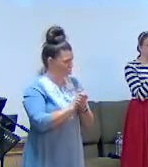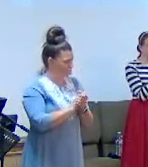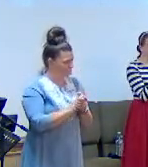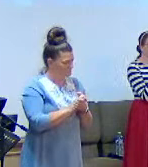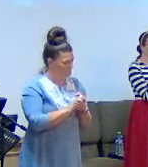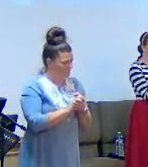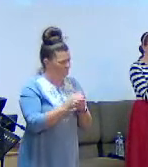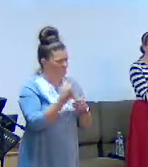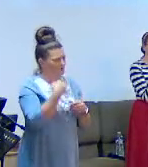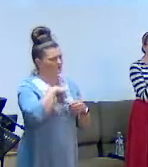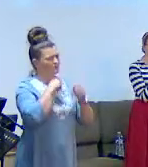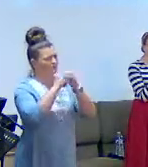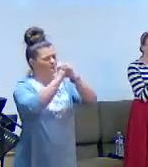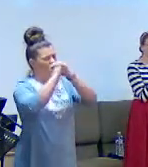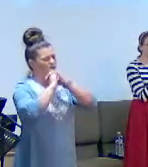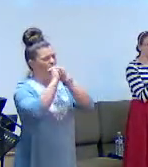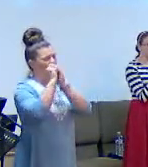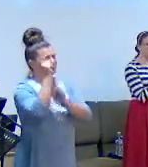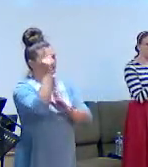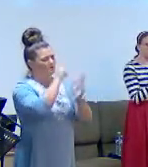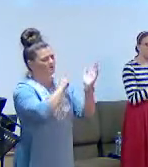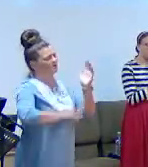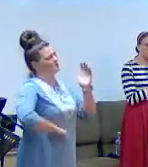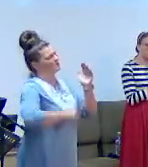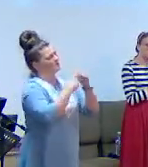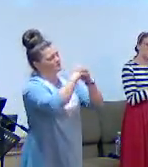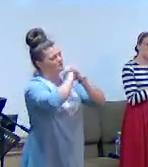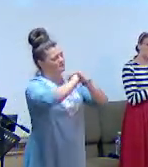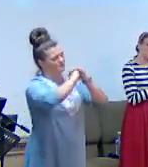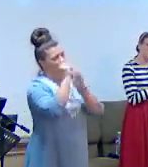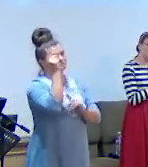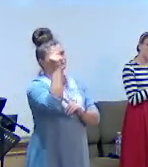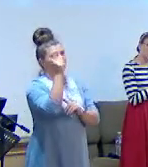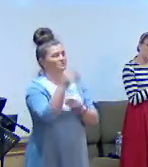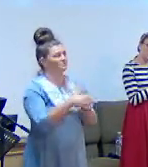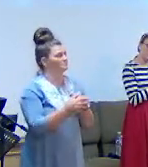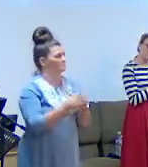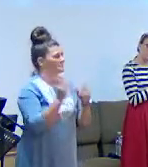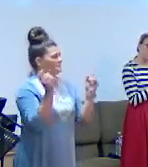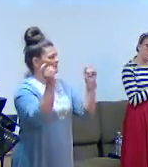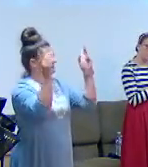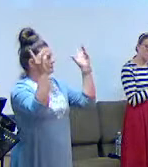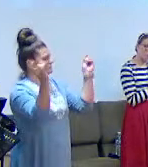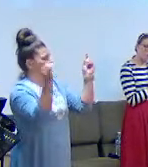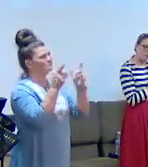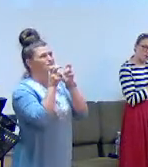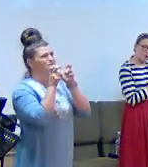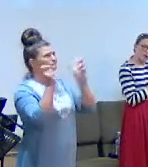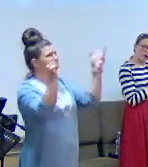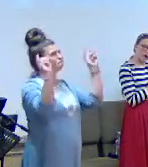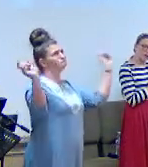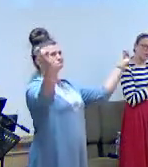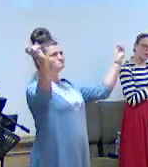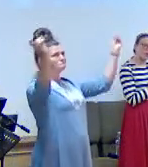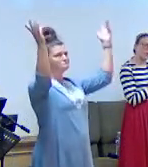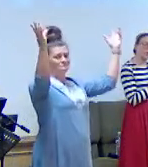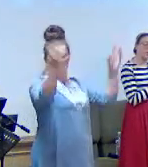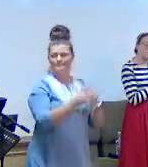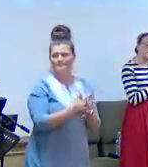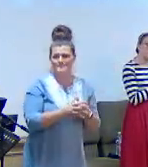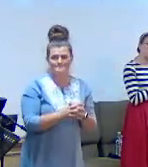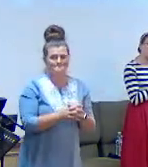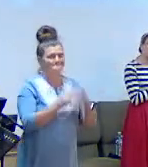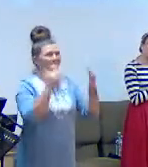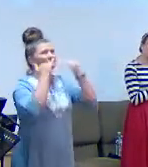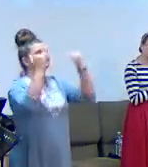Oh, we worship you, Lord. We worship you, Lord. Hallelujah. Somebody shout hallelujah.